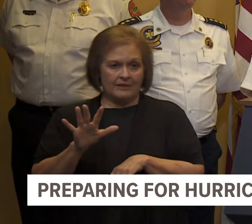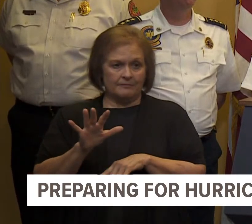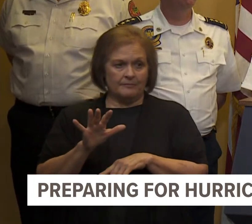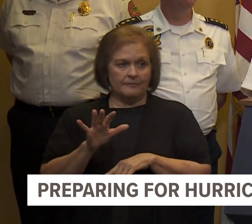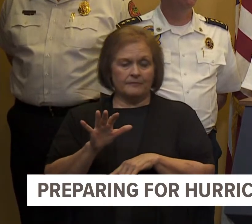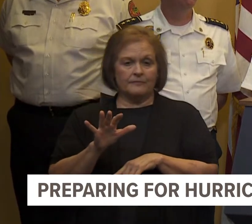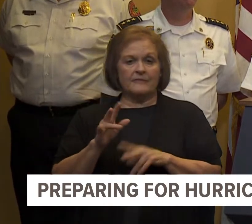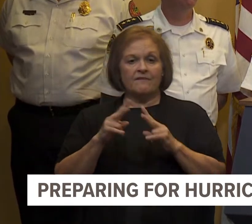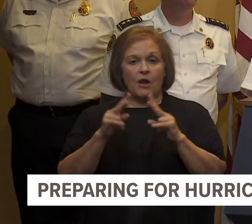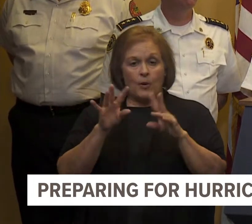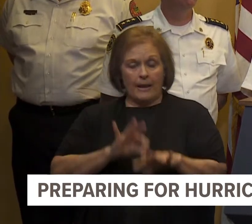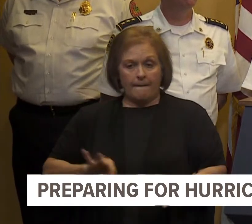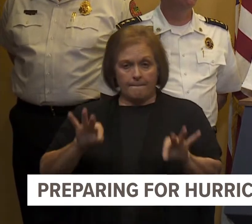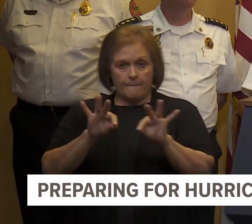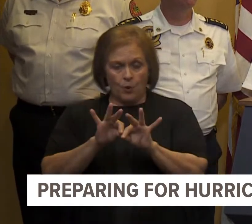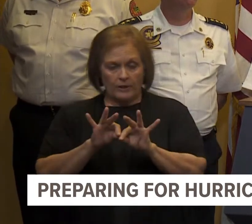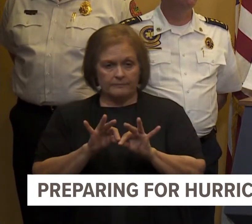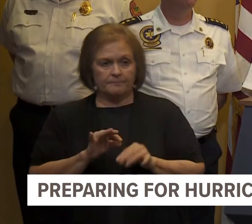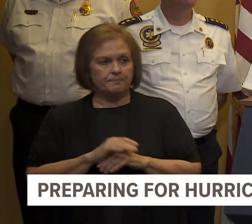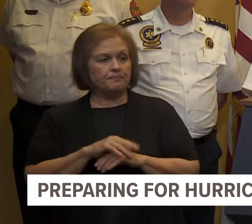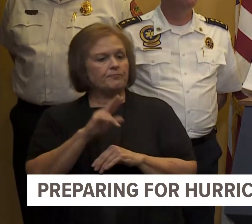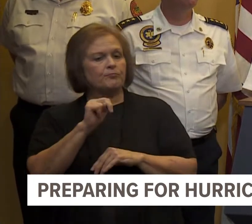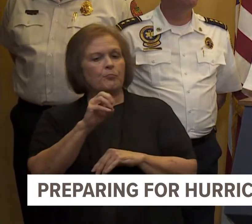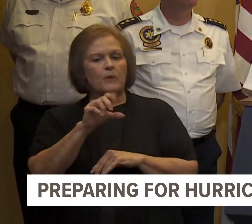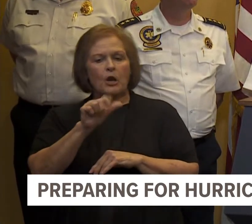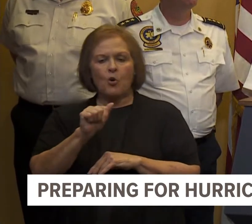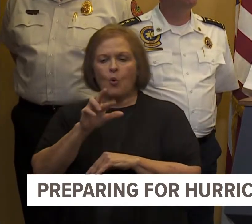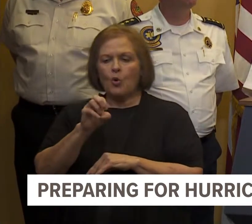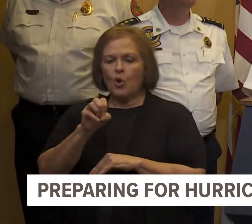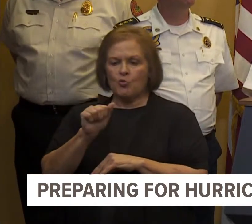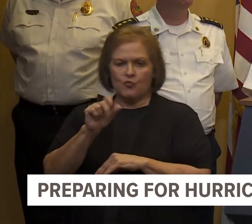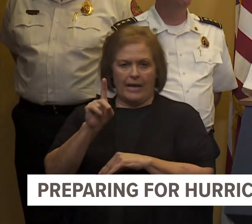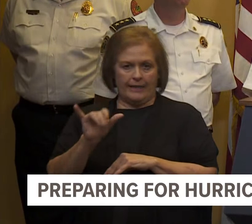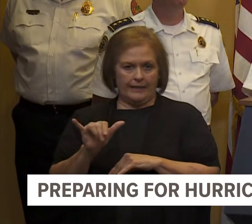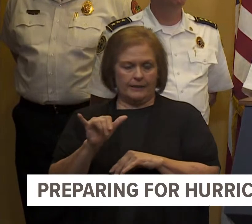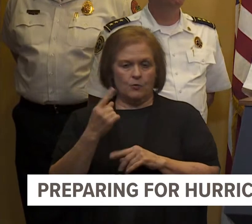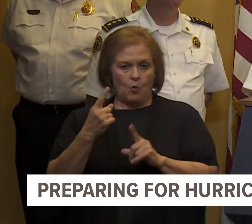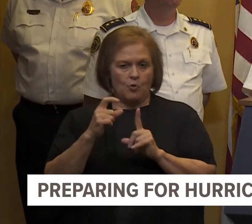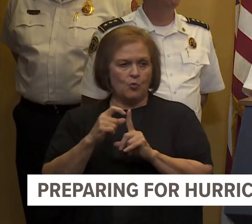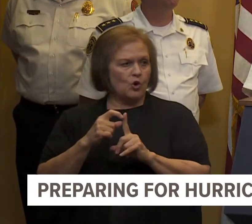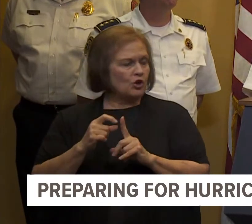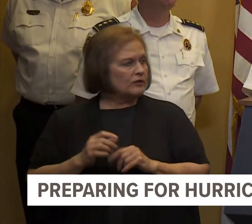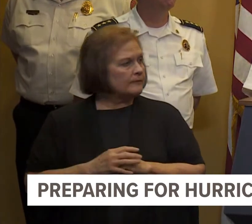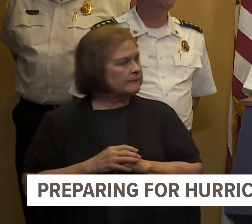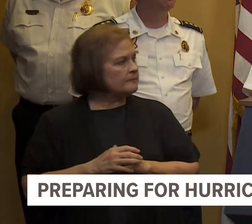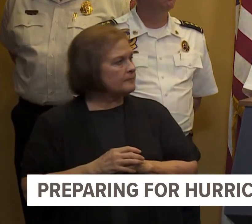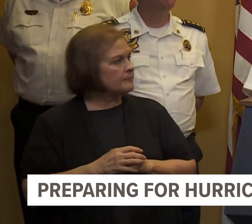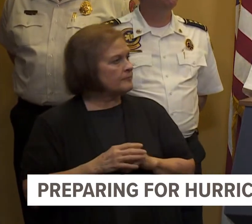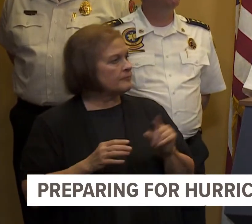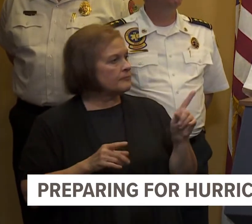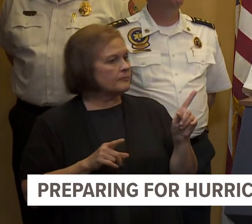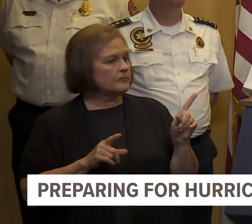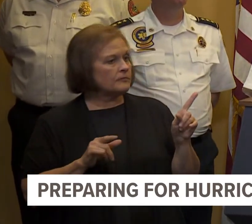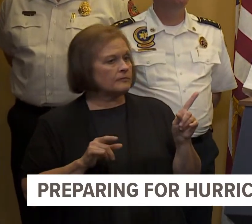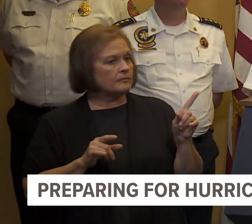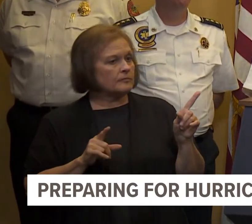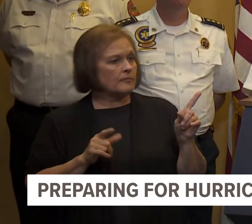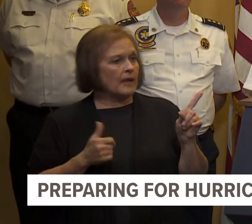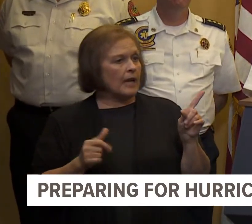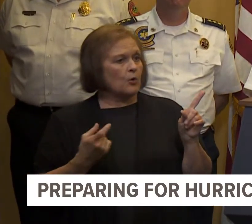77295. Very important. So with that, I'm going to turn it over to you, John, and then we'll go through Q&A. Any questions?